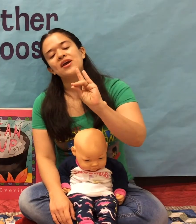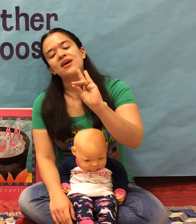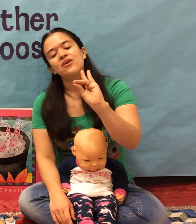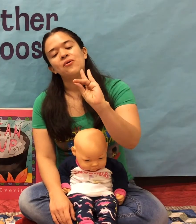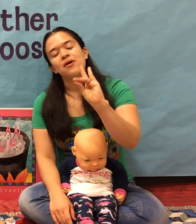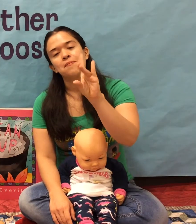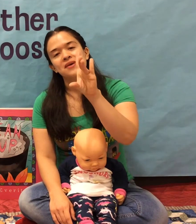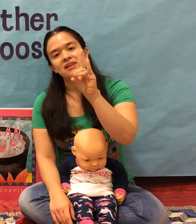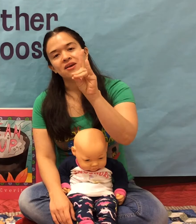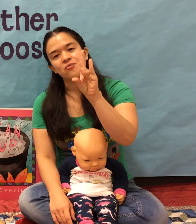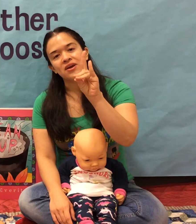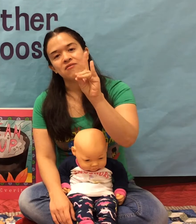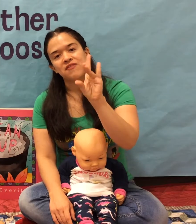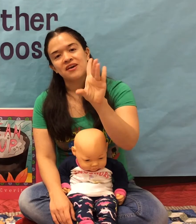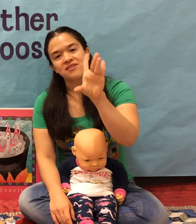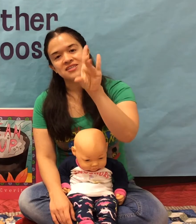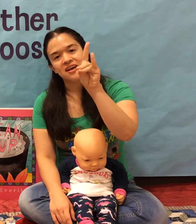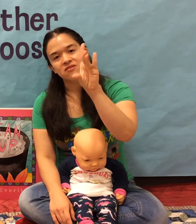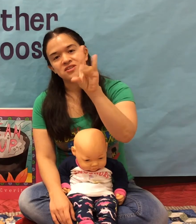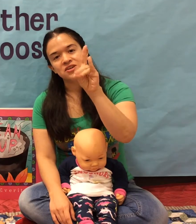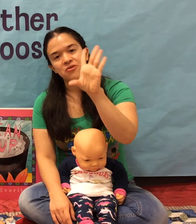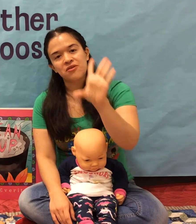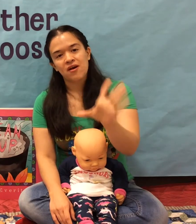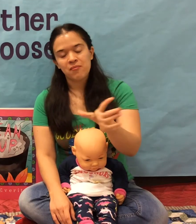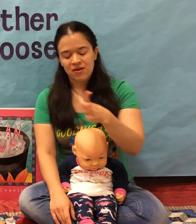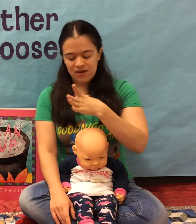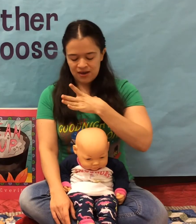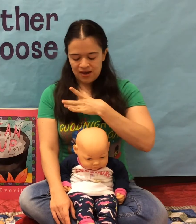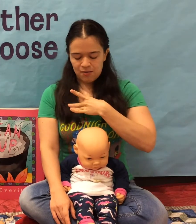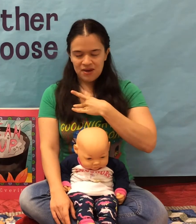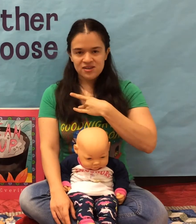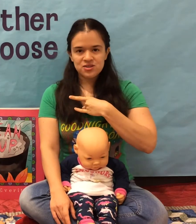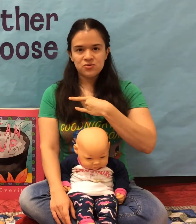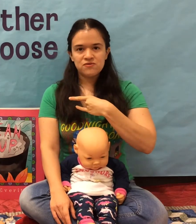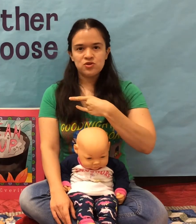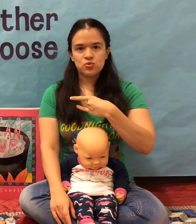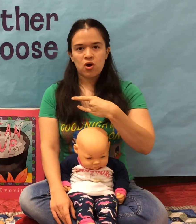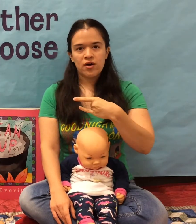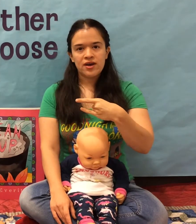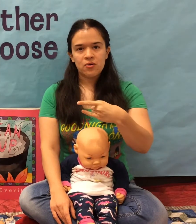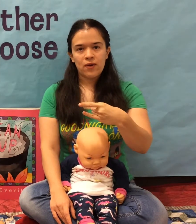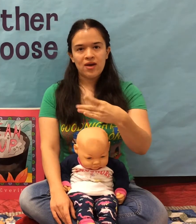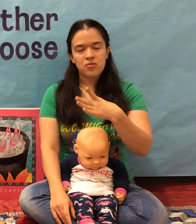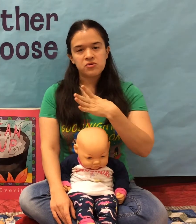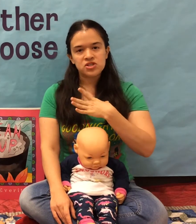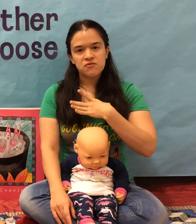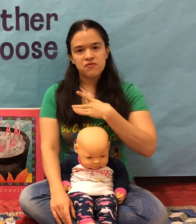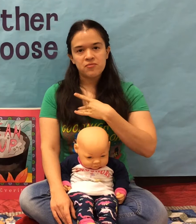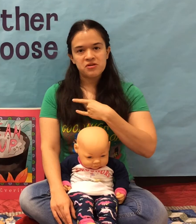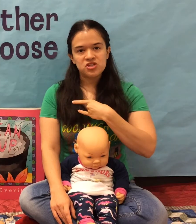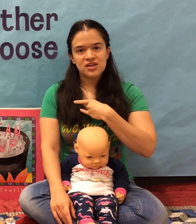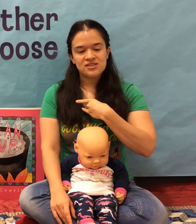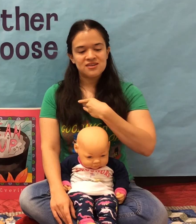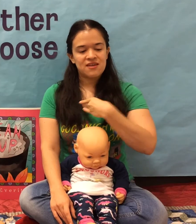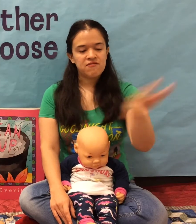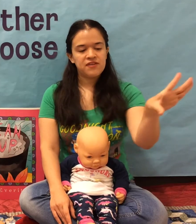Bring your middle and ring finger together to your thumb and make a sort of drawing away motion from your chest and then flick it